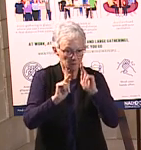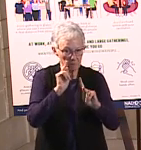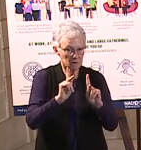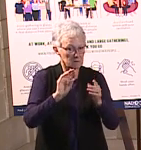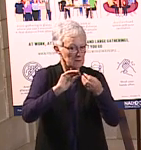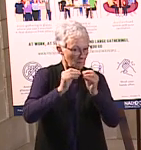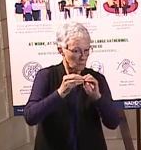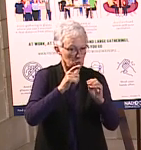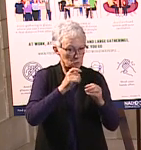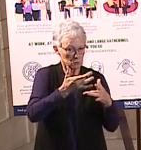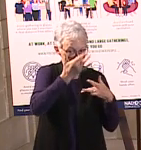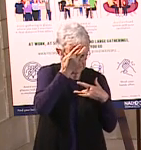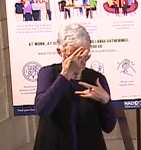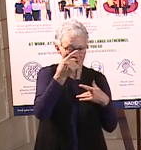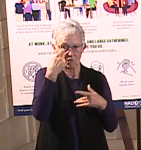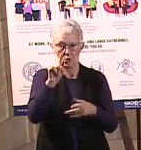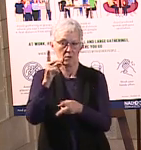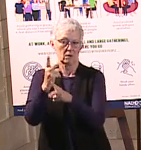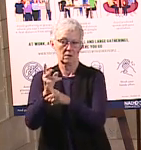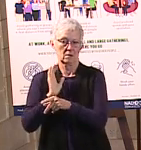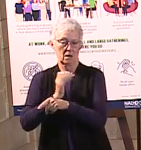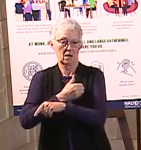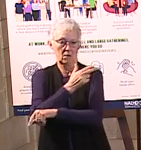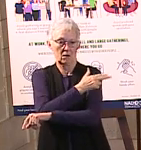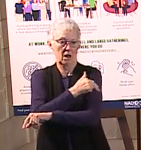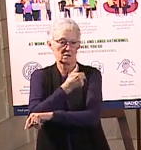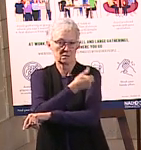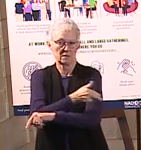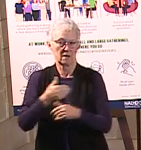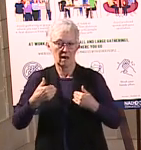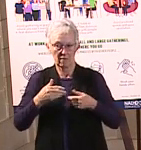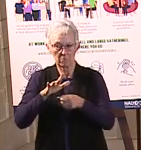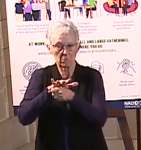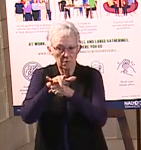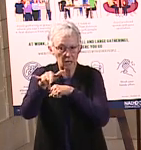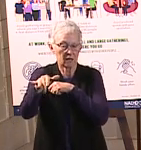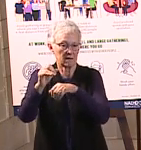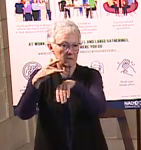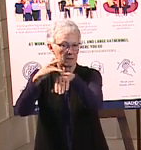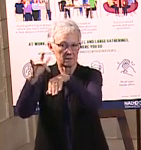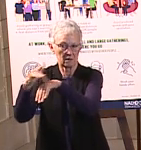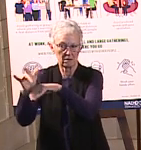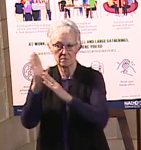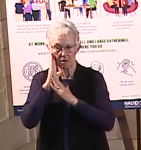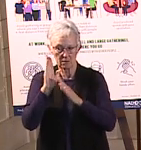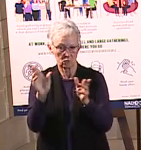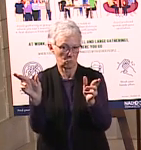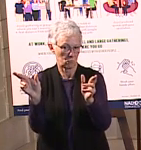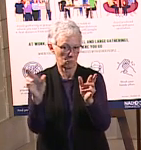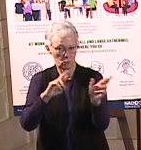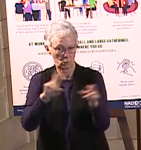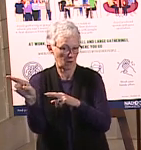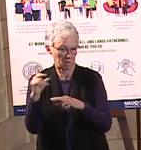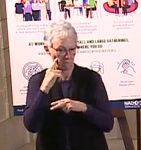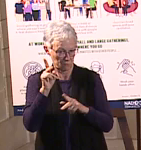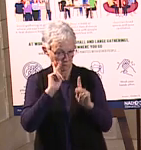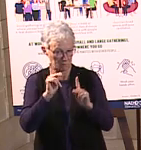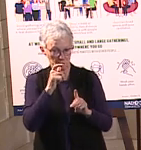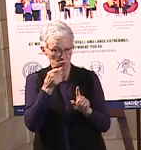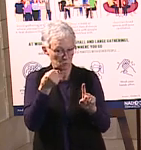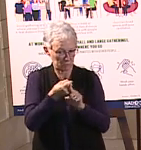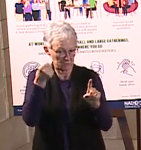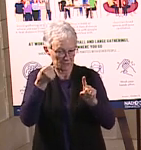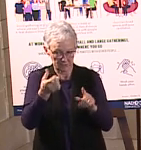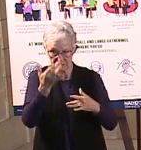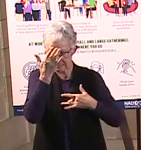25% capacity for ICUs, and 65% for our ventilator capacity. We have